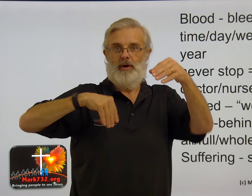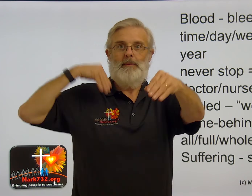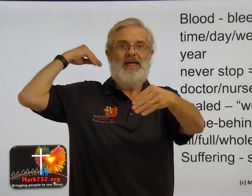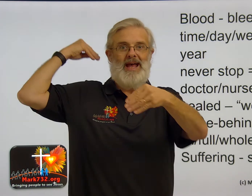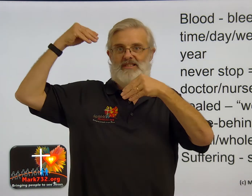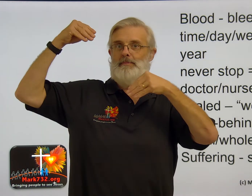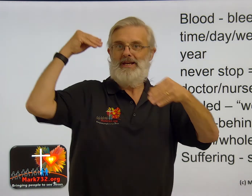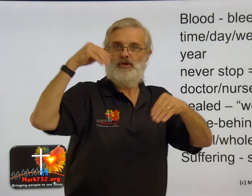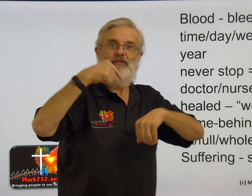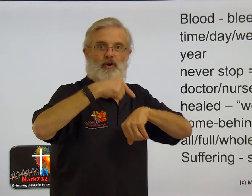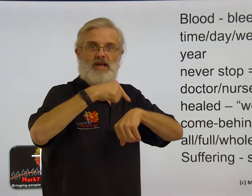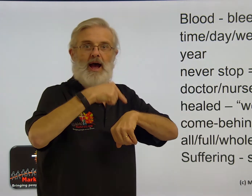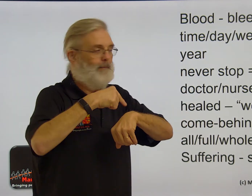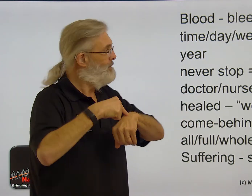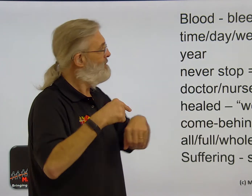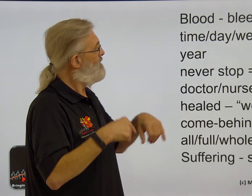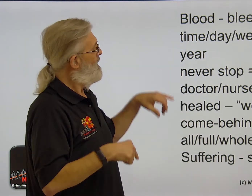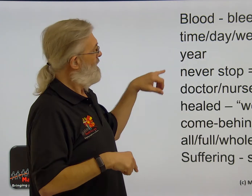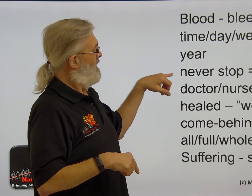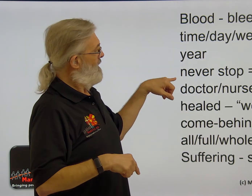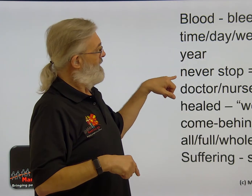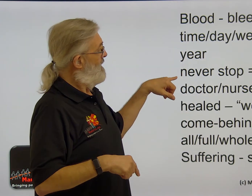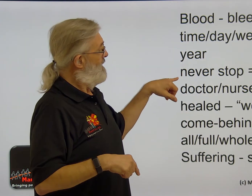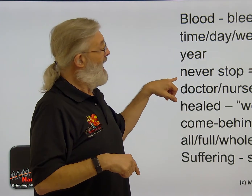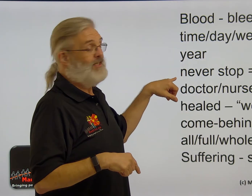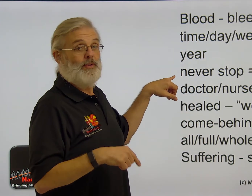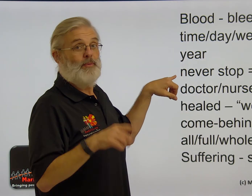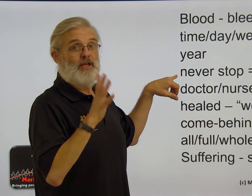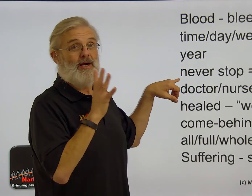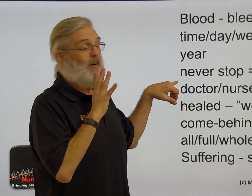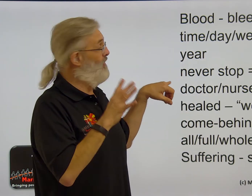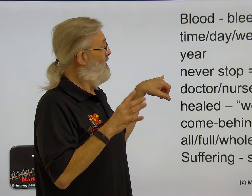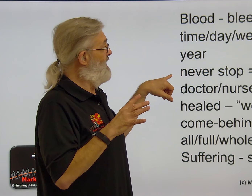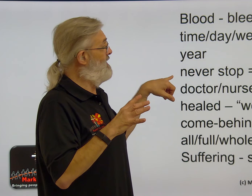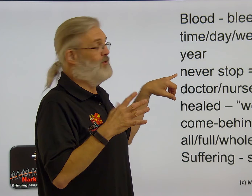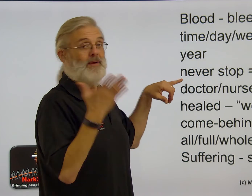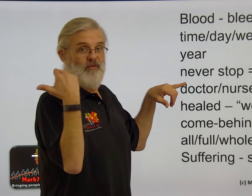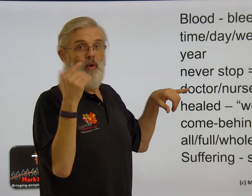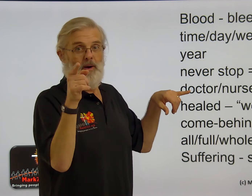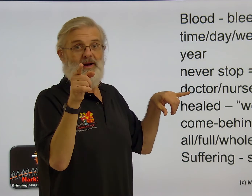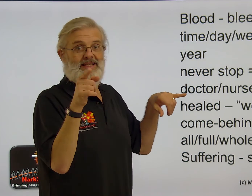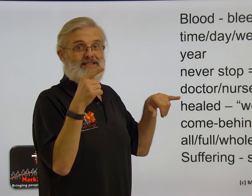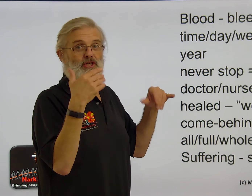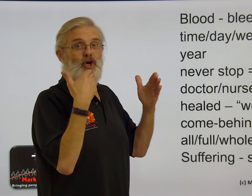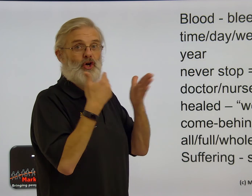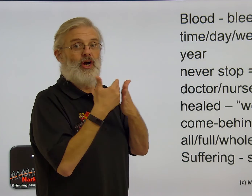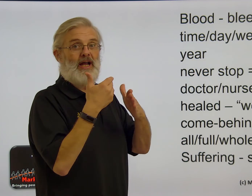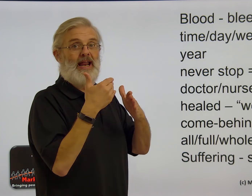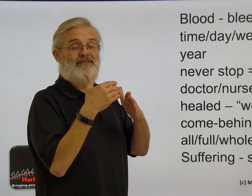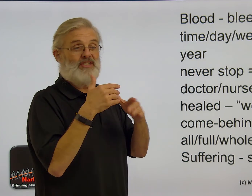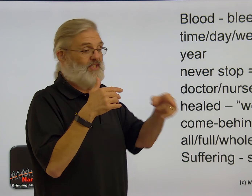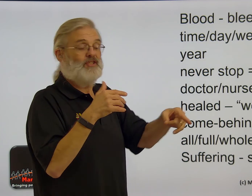that spatial for time. Next, we talked about this before, but this is a good emphasis.